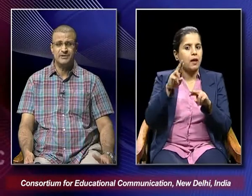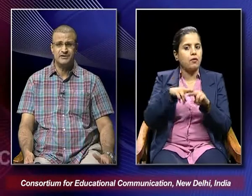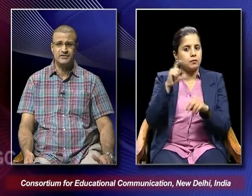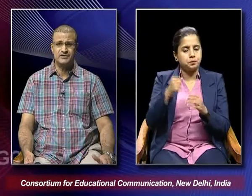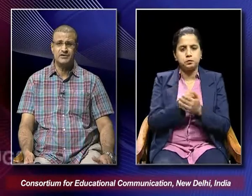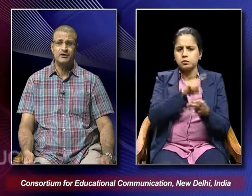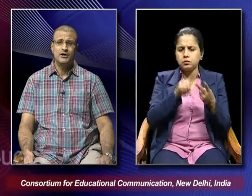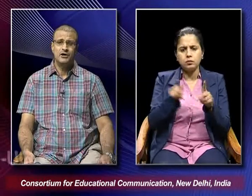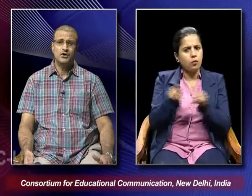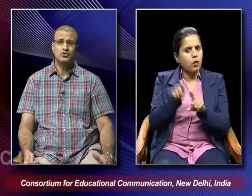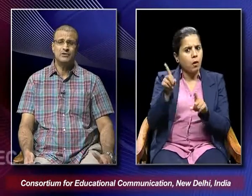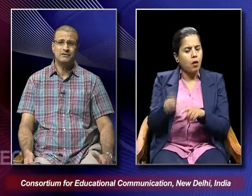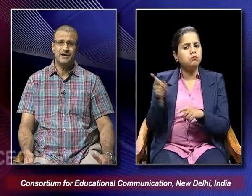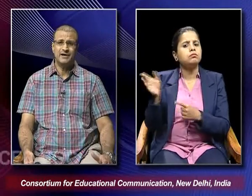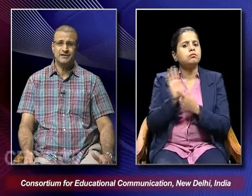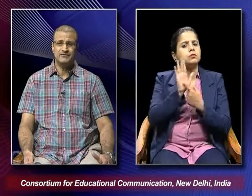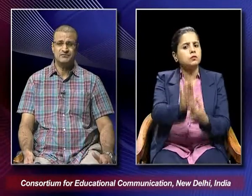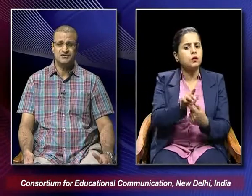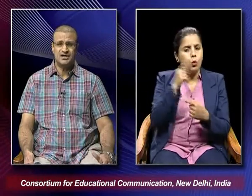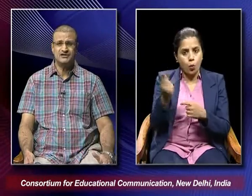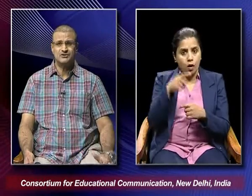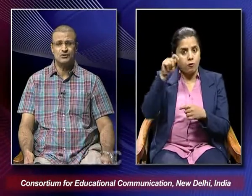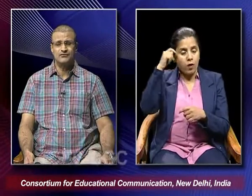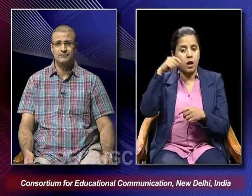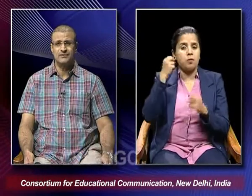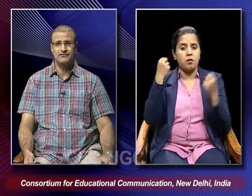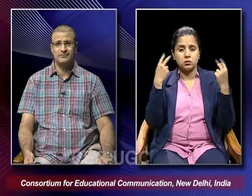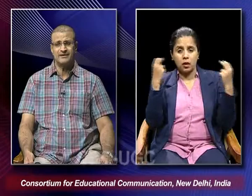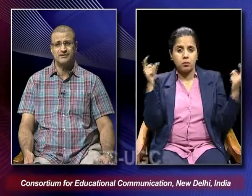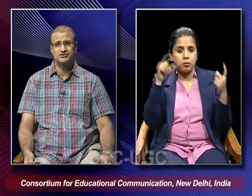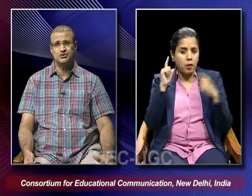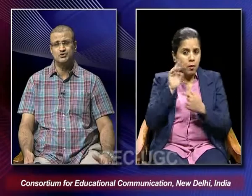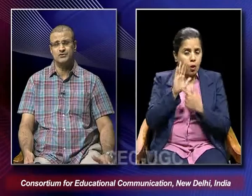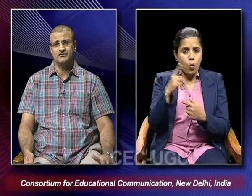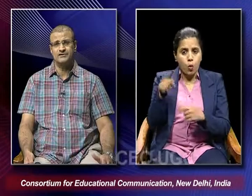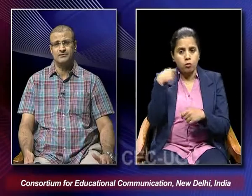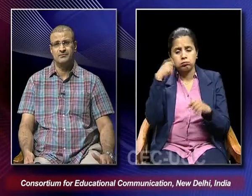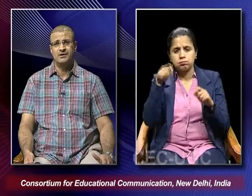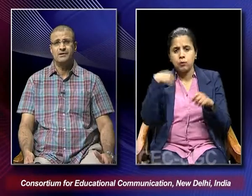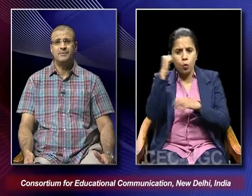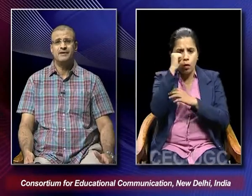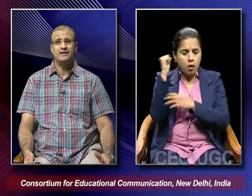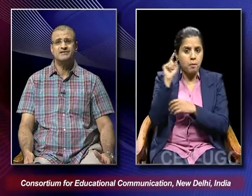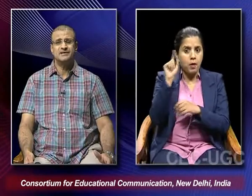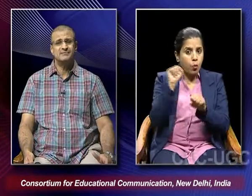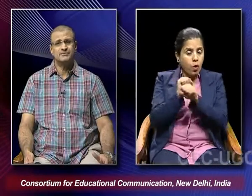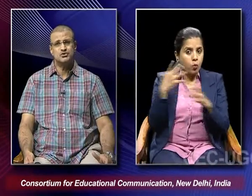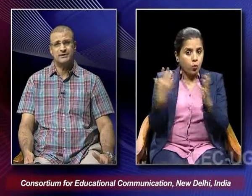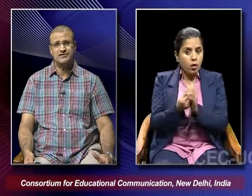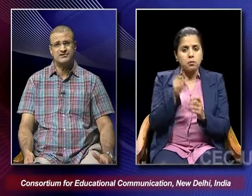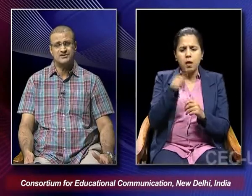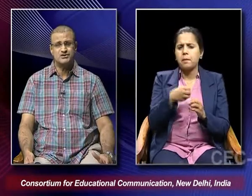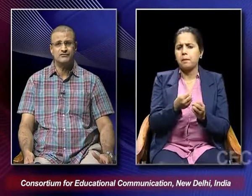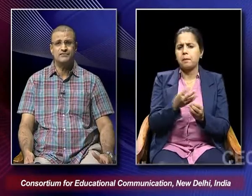deeply revered not only by the film stars or film actors, those who worked with him, but at the same time so